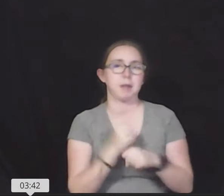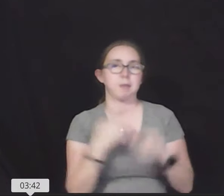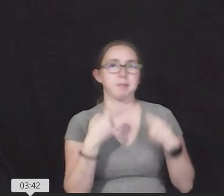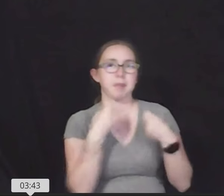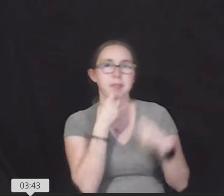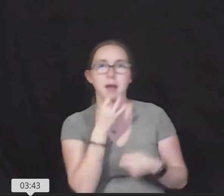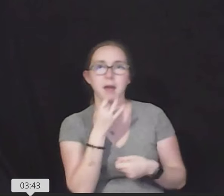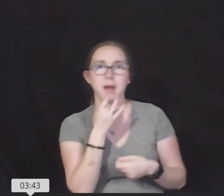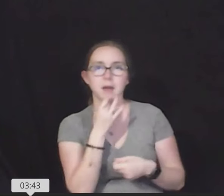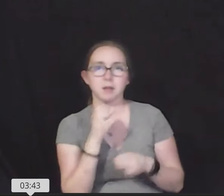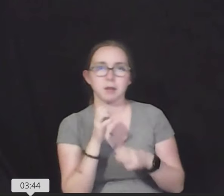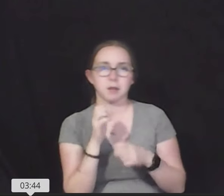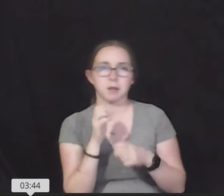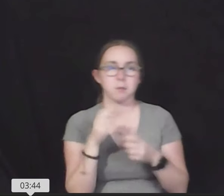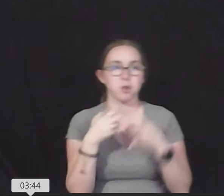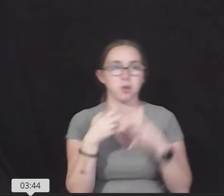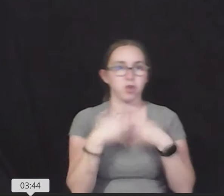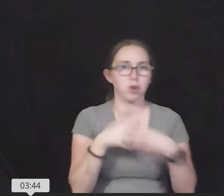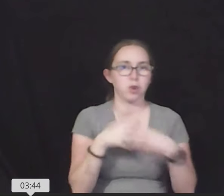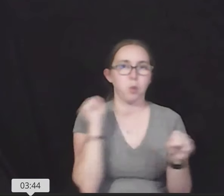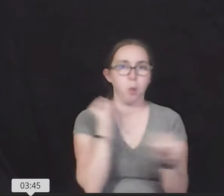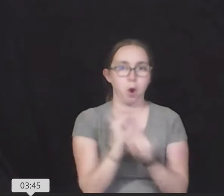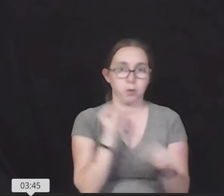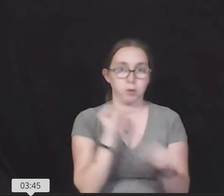Machines work.